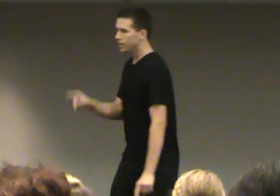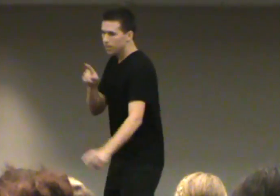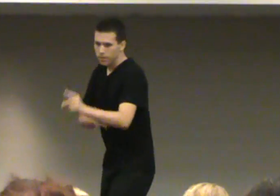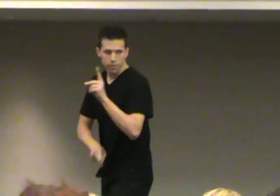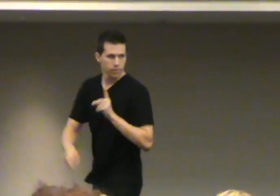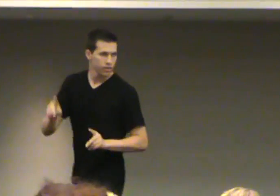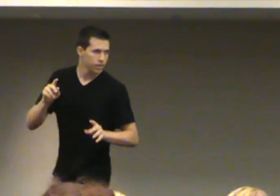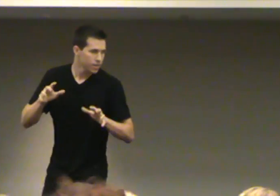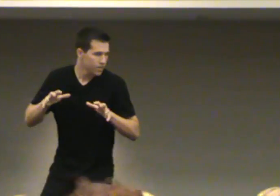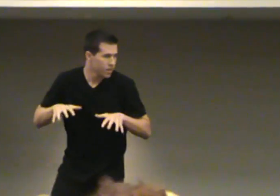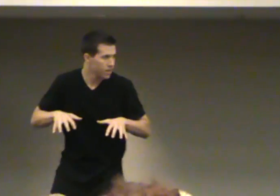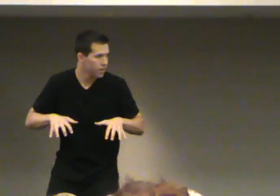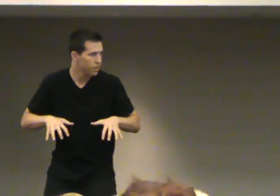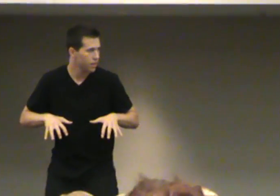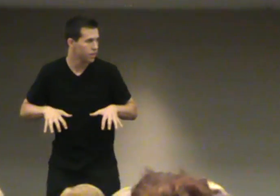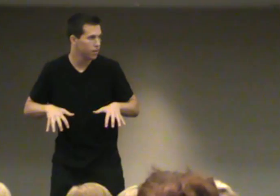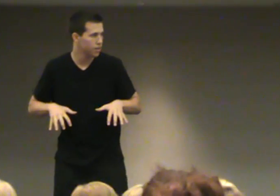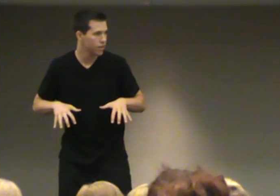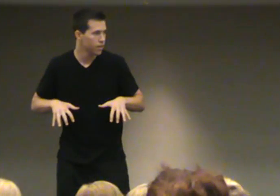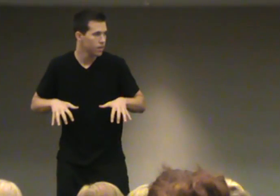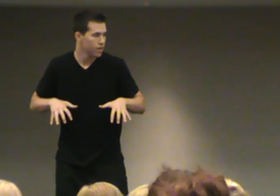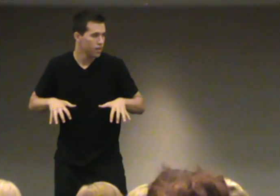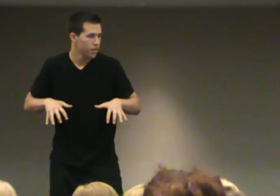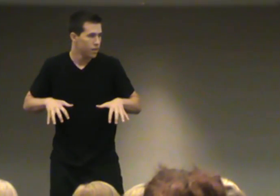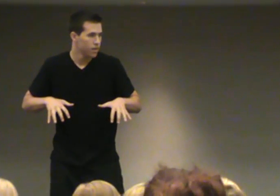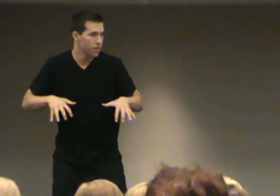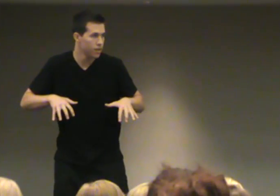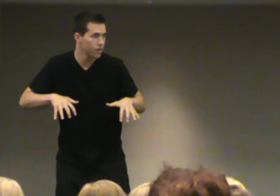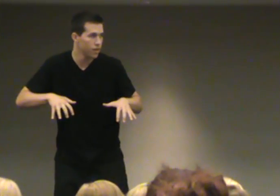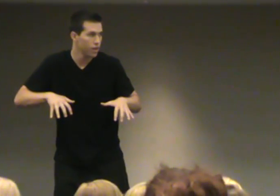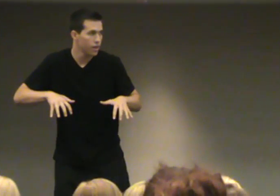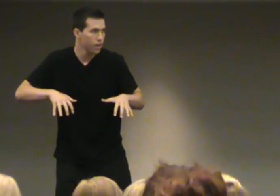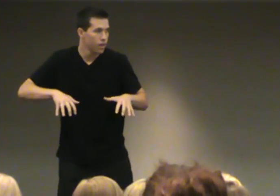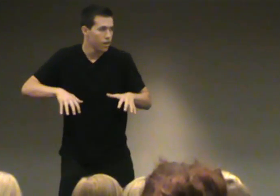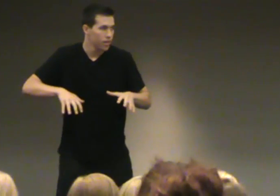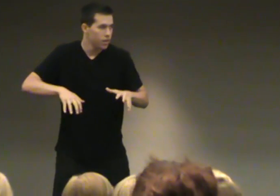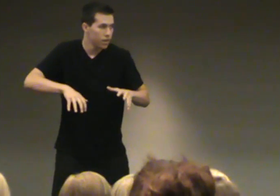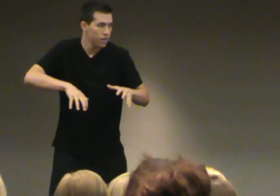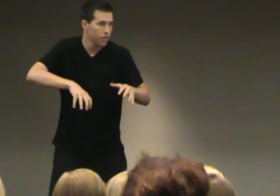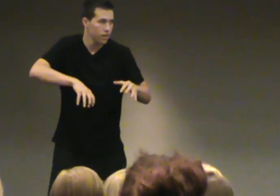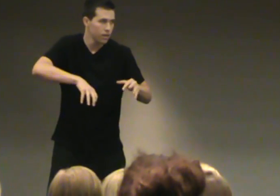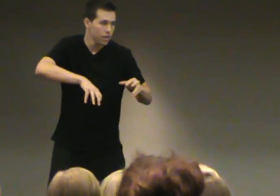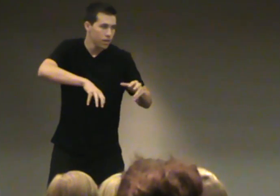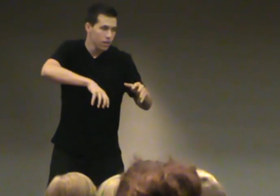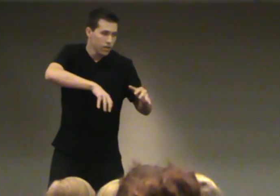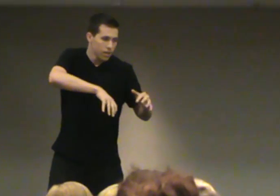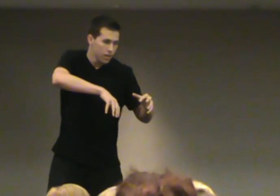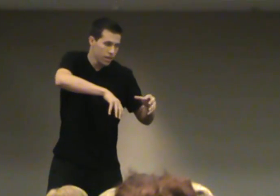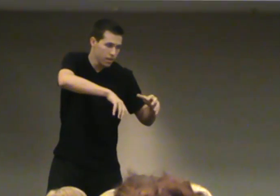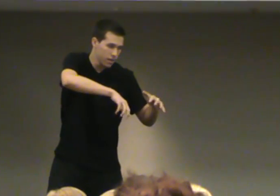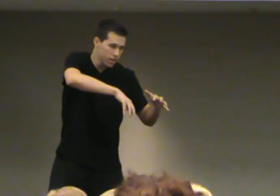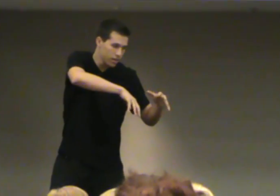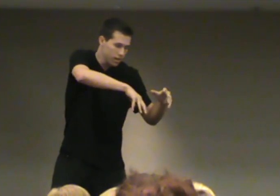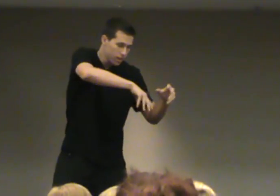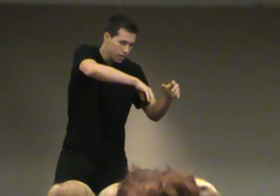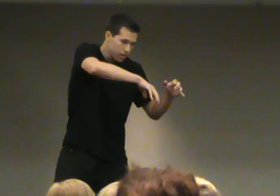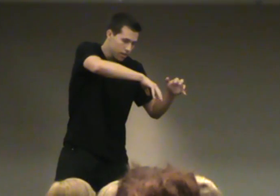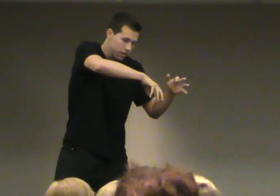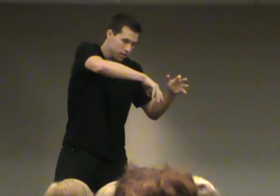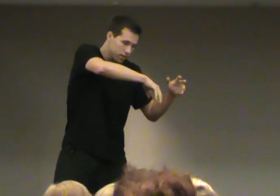command. And in the sudden silence, they all hurried for the door, wondering what the reasons